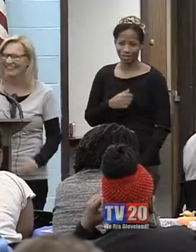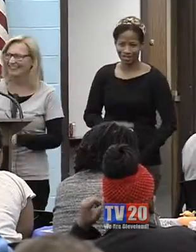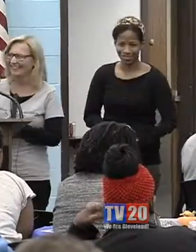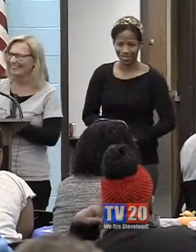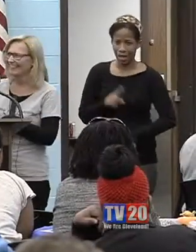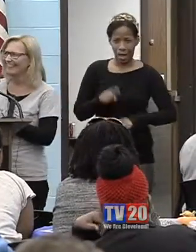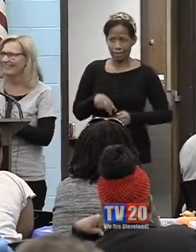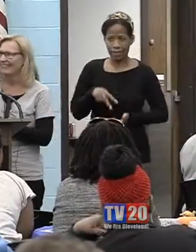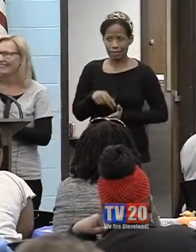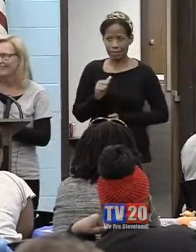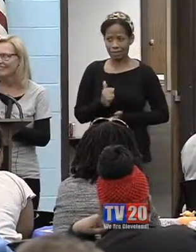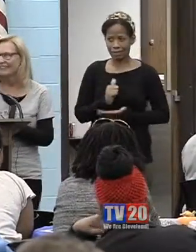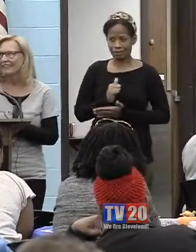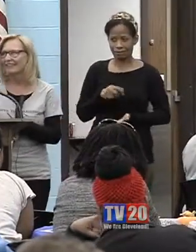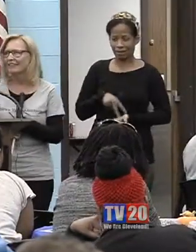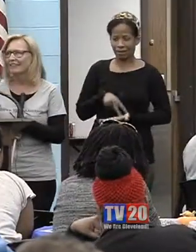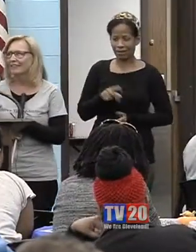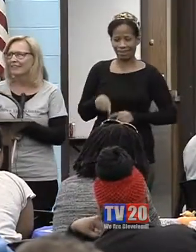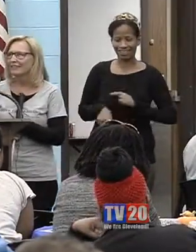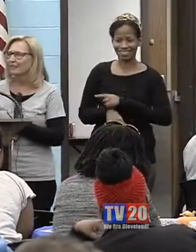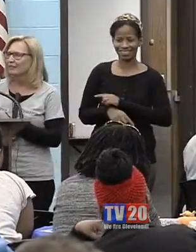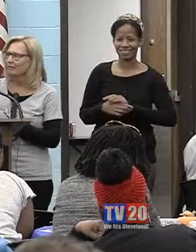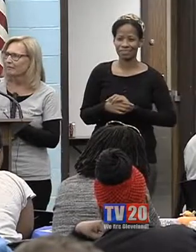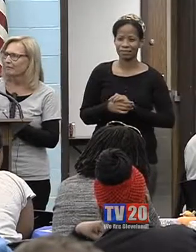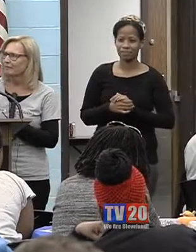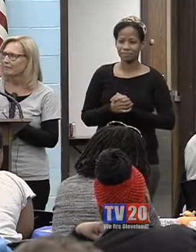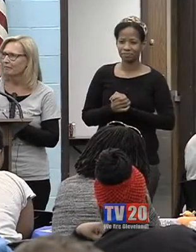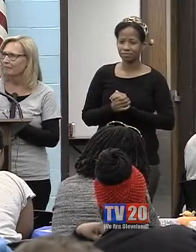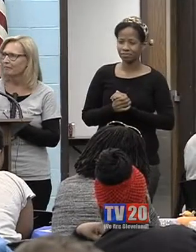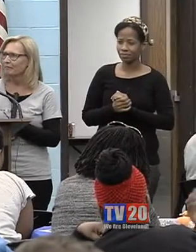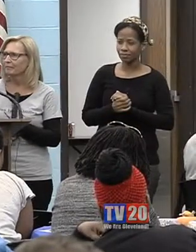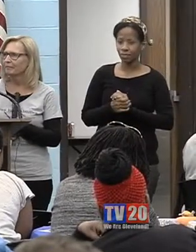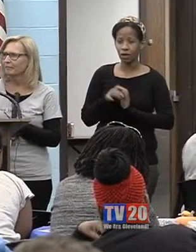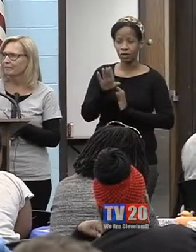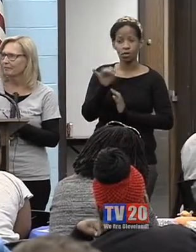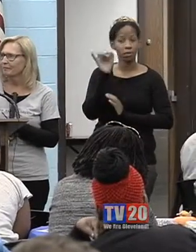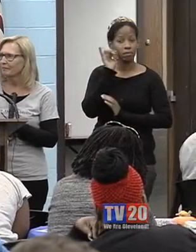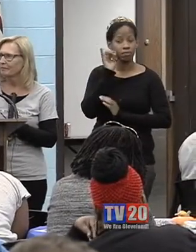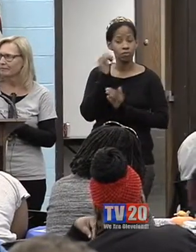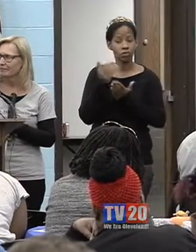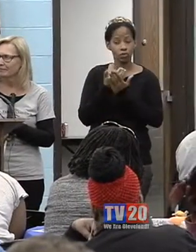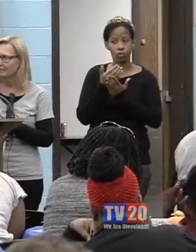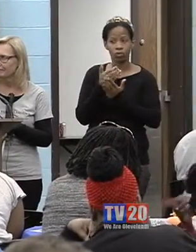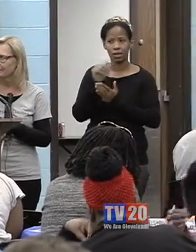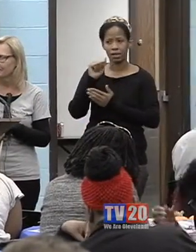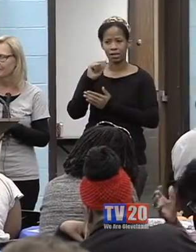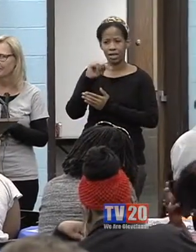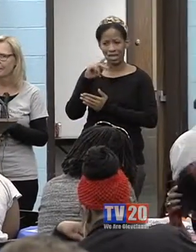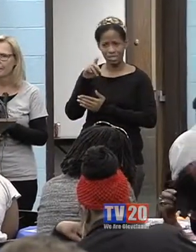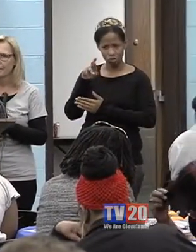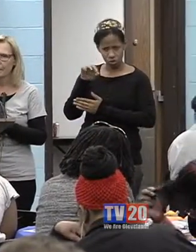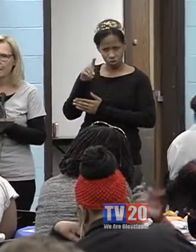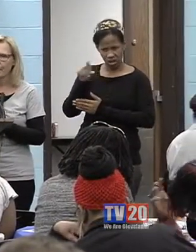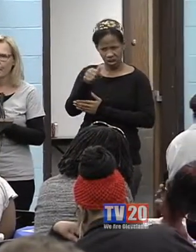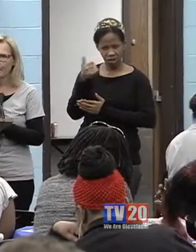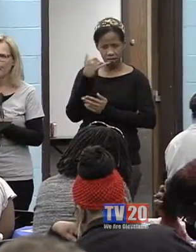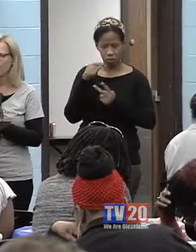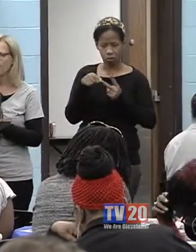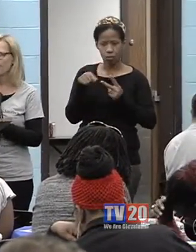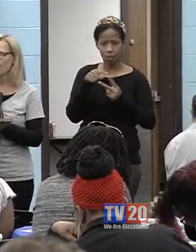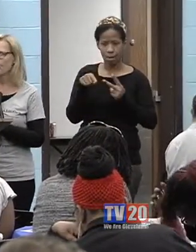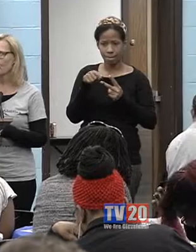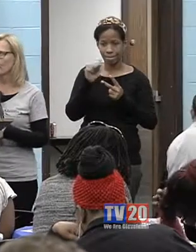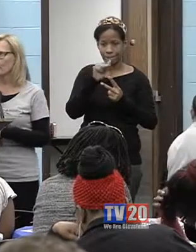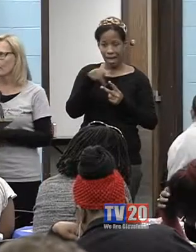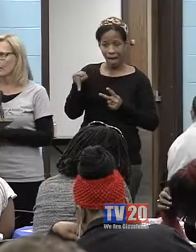apologize. So an update came up for your iPhones, but the Android, there's been an actual